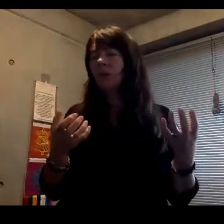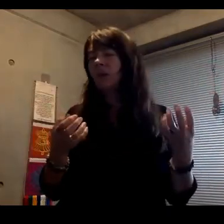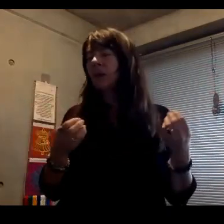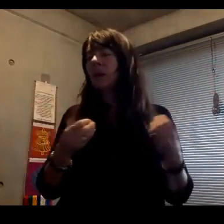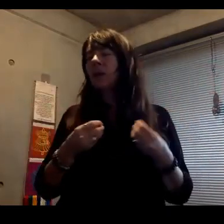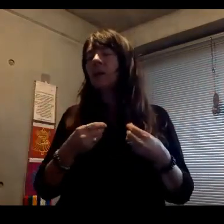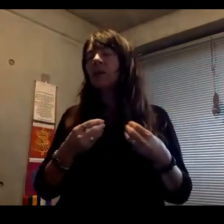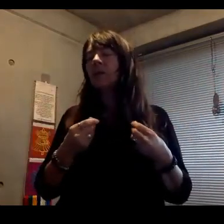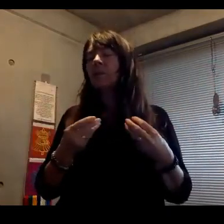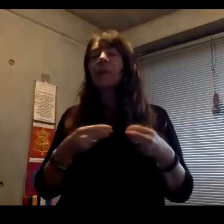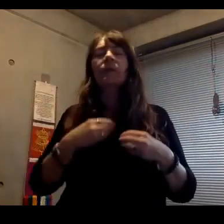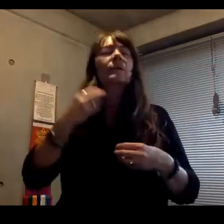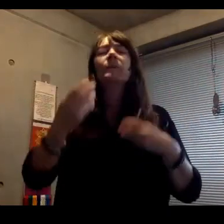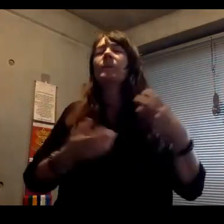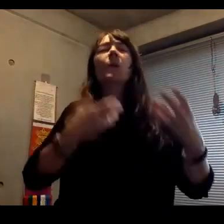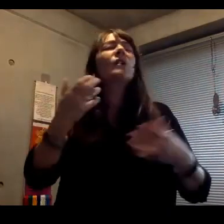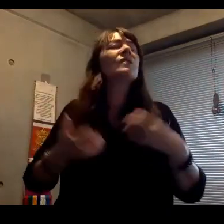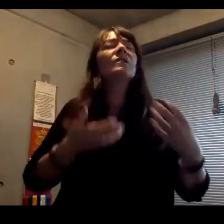or your